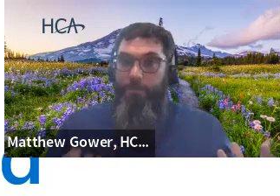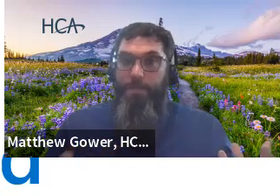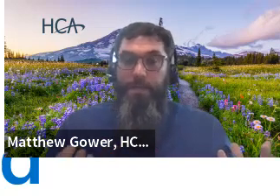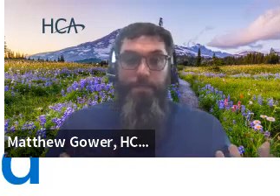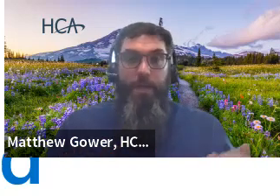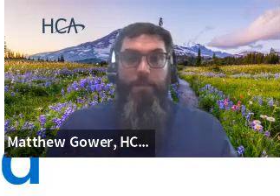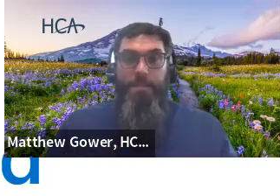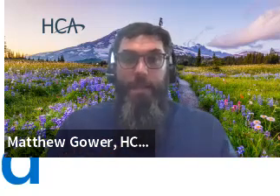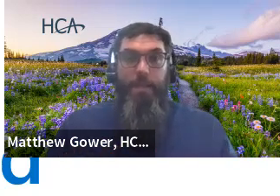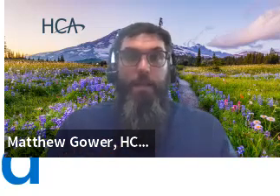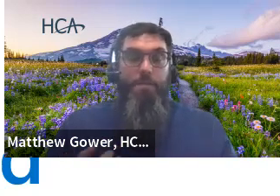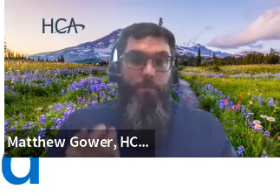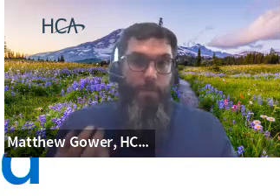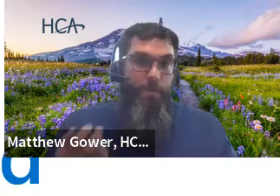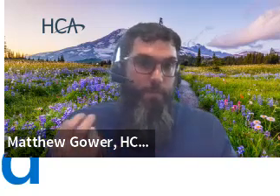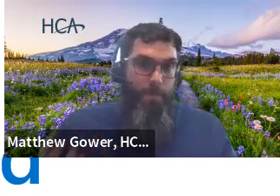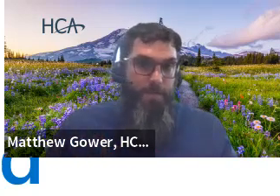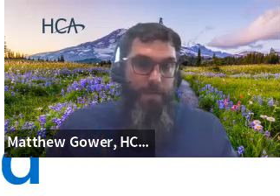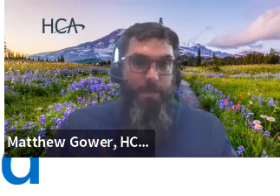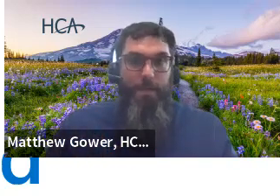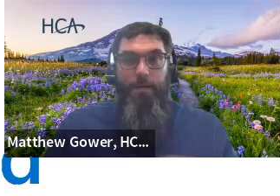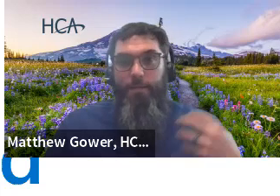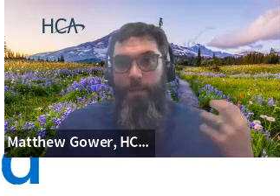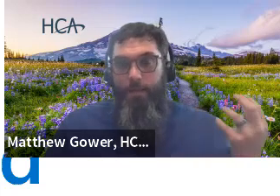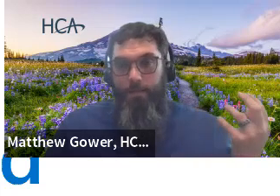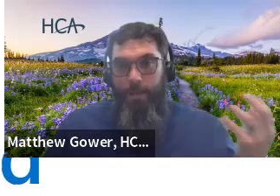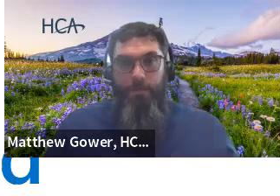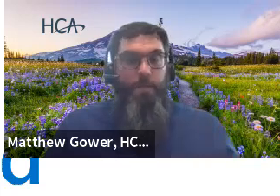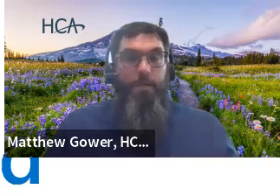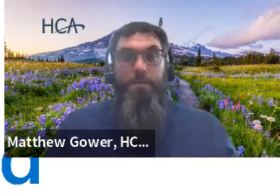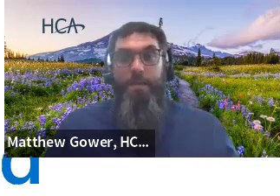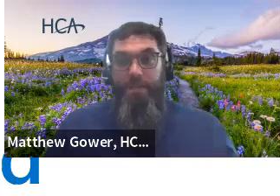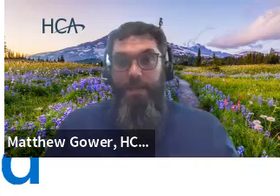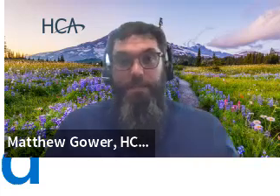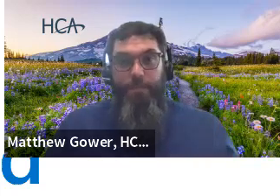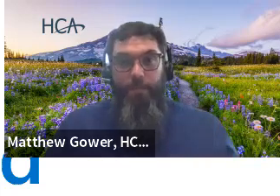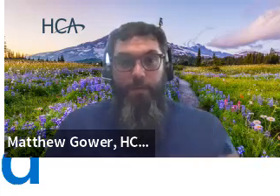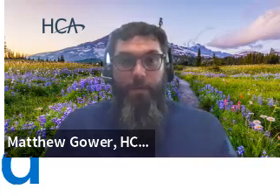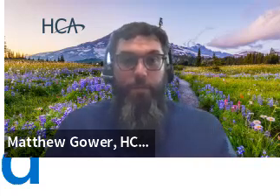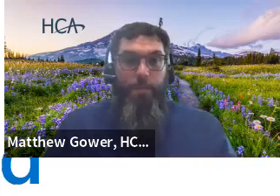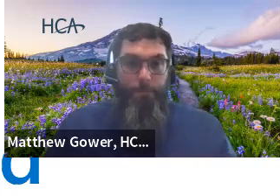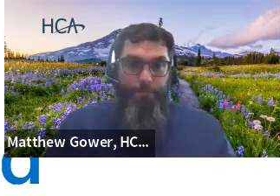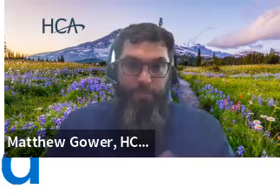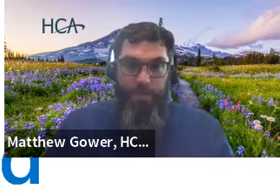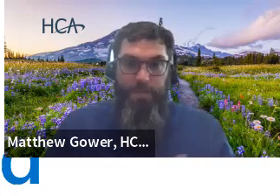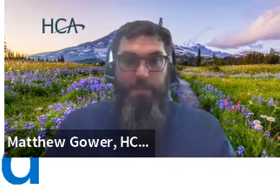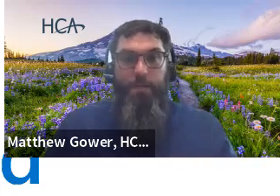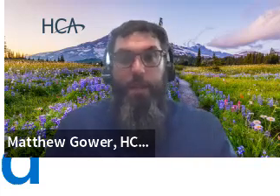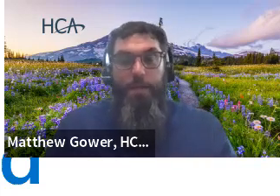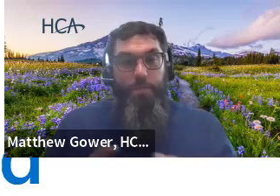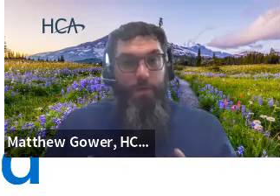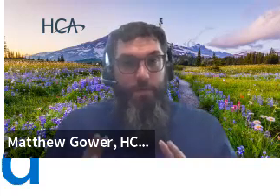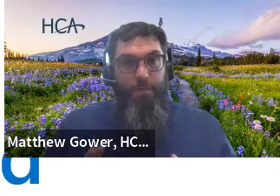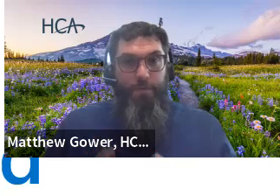government, 15 cents by the state. So if we put 30 cents in there, then that goes up to 170 cents by the federal government, in a